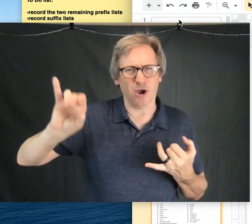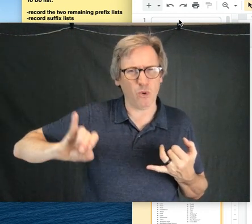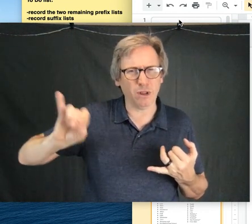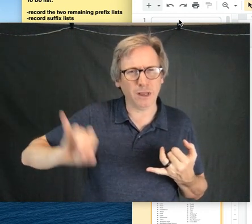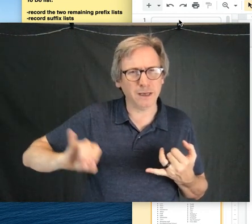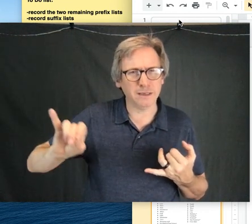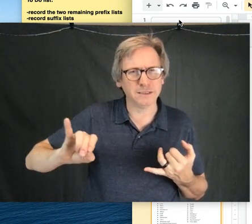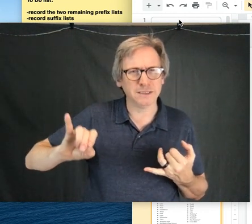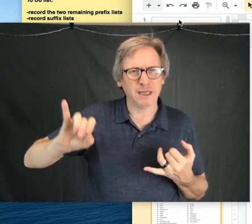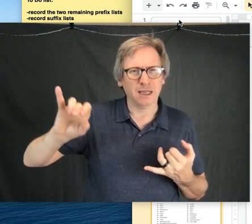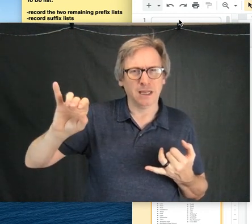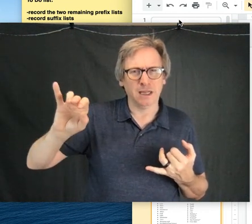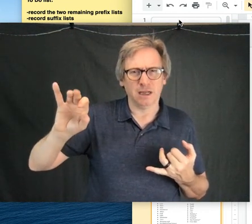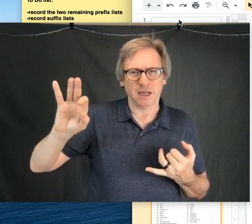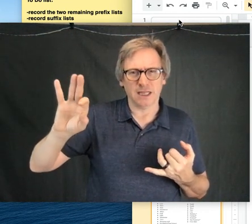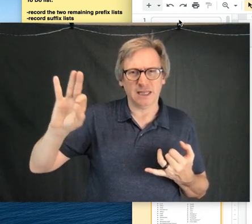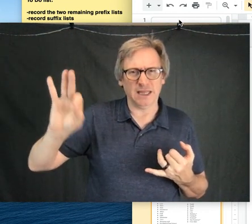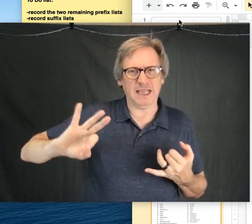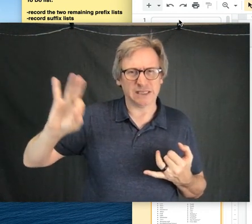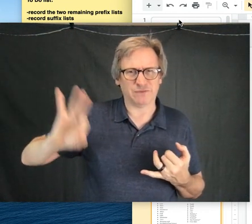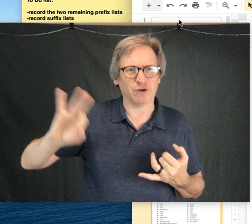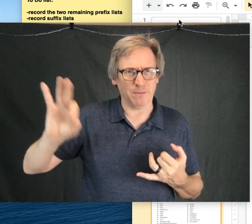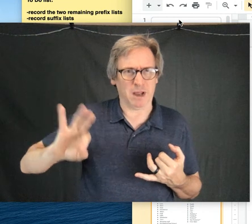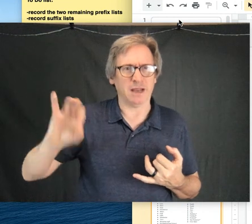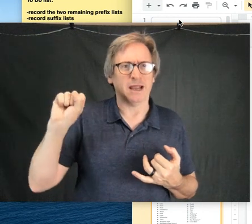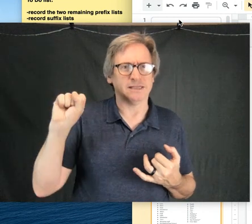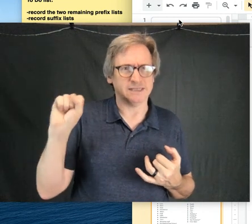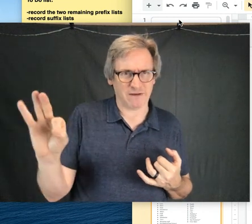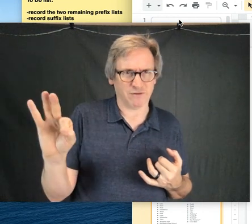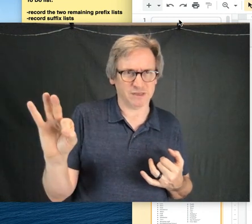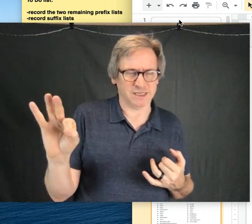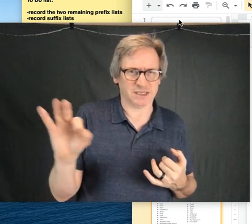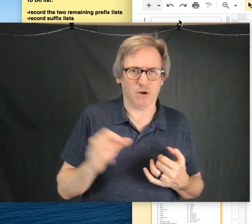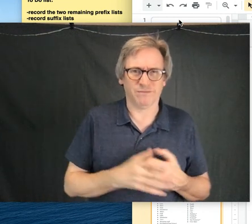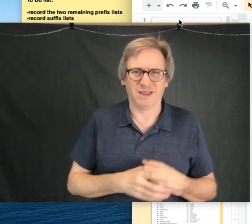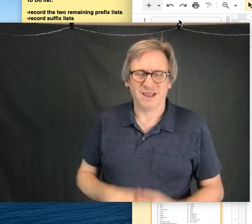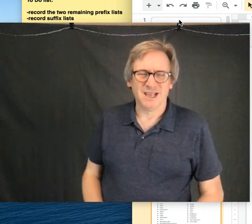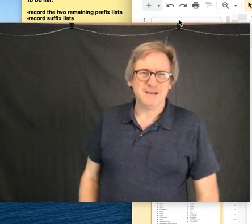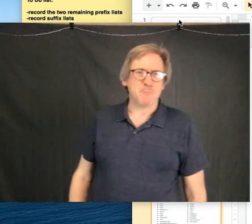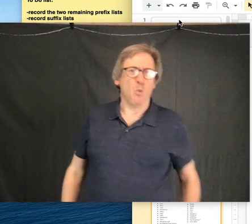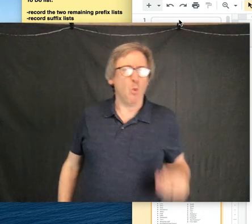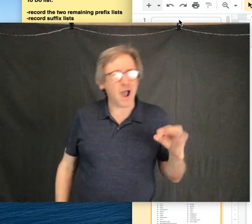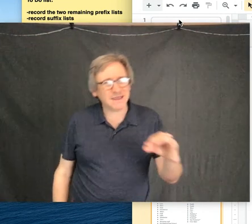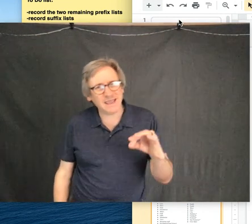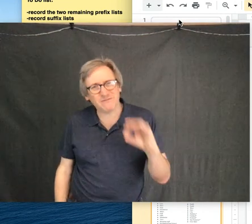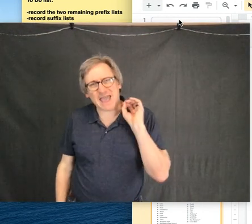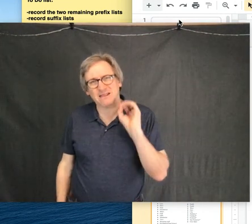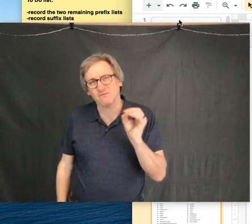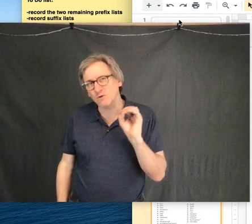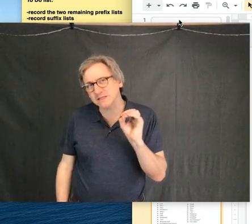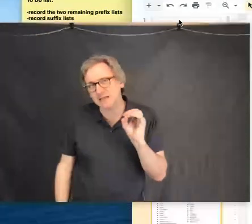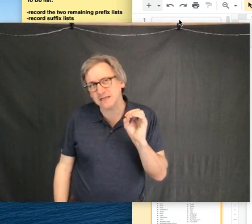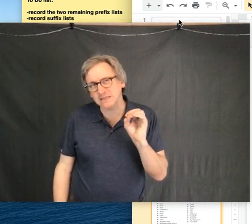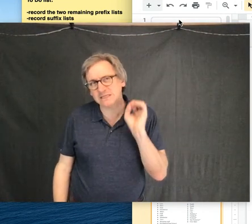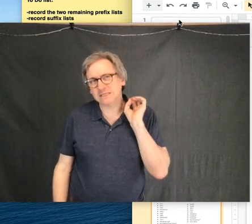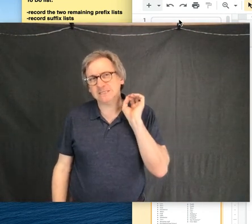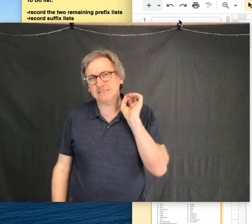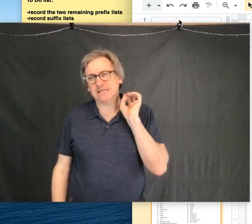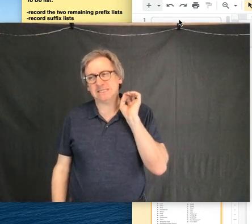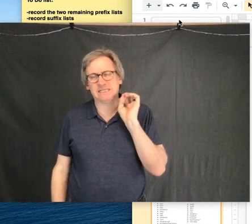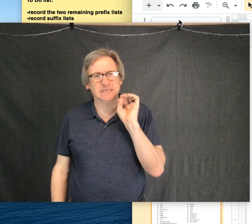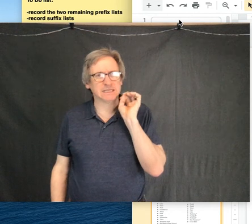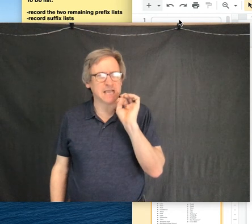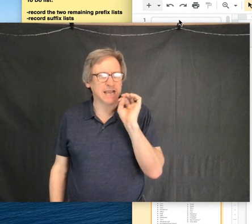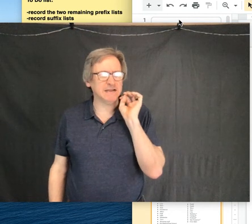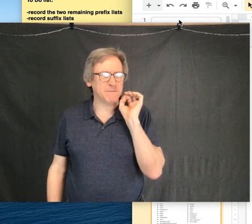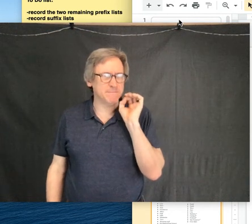Berkeley, Oakland, think it's Fremont, and San Francisco. Why they give California signs